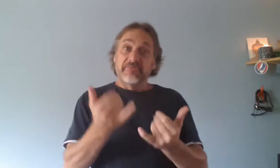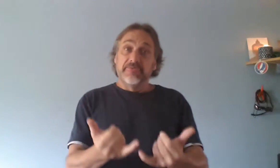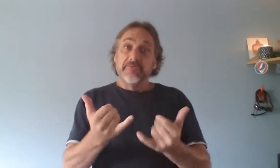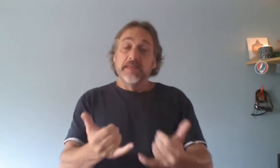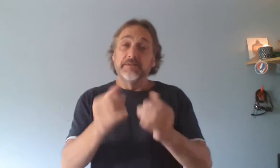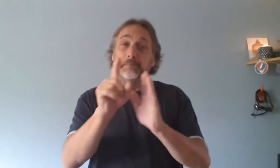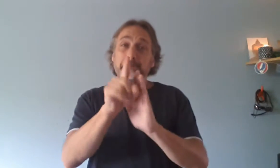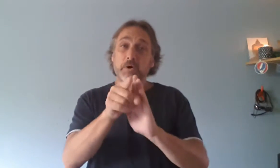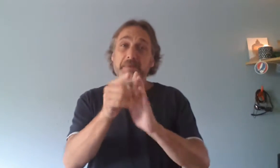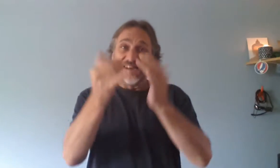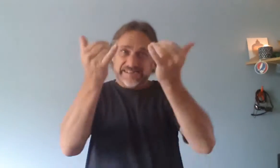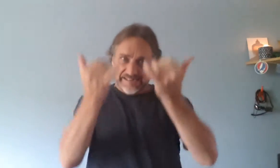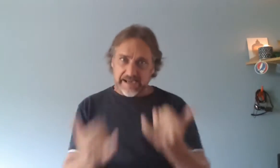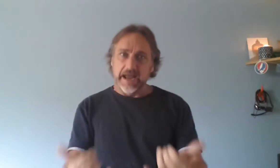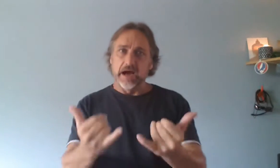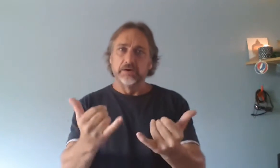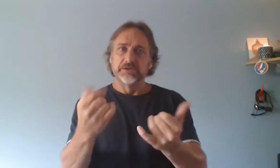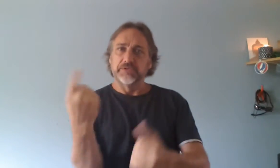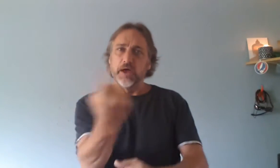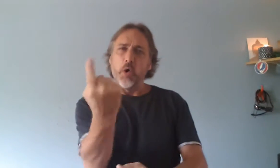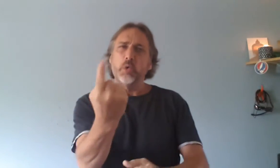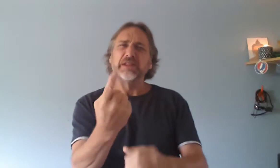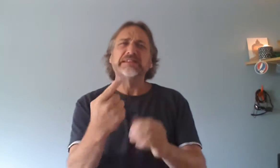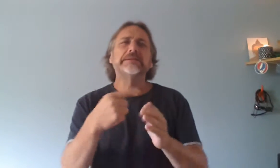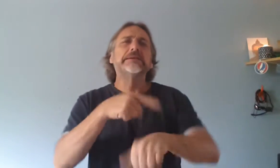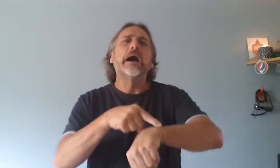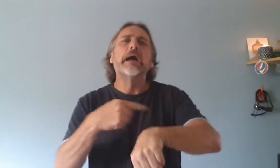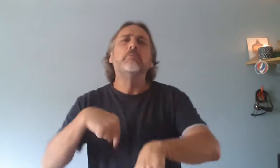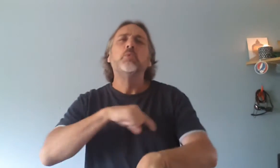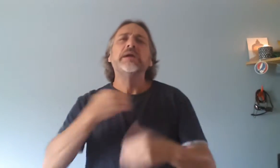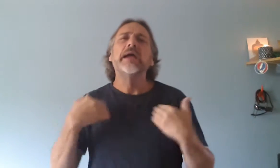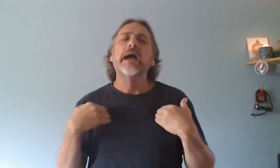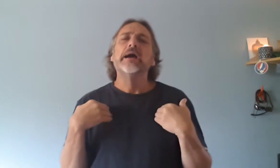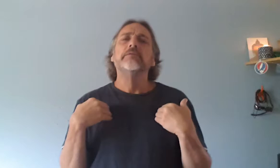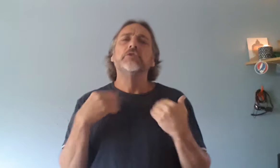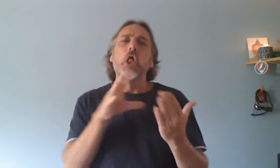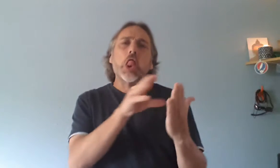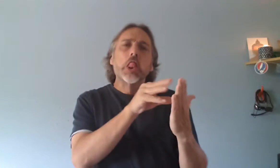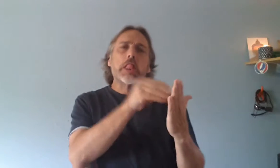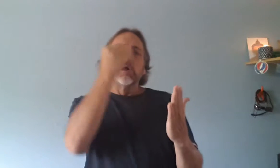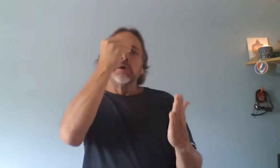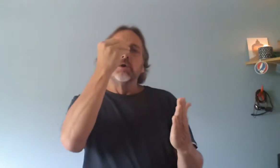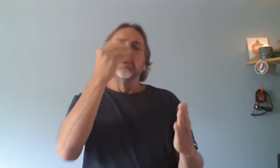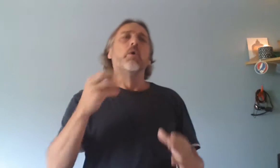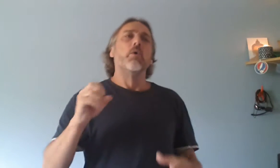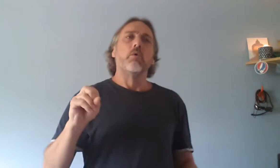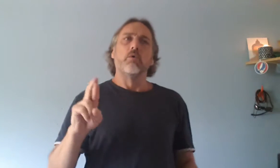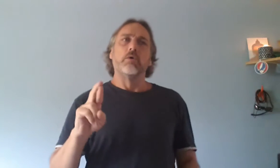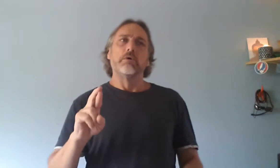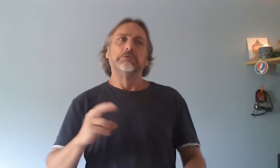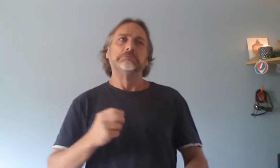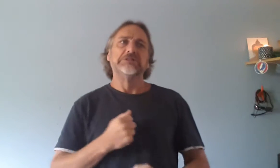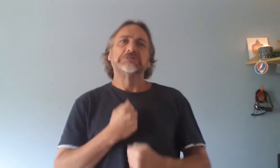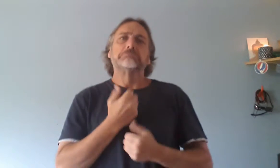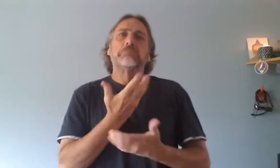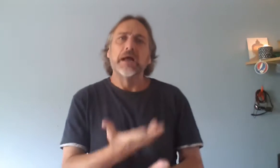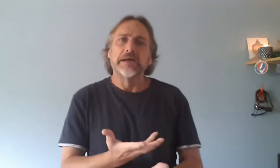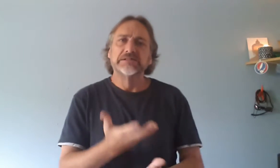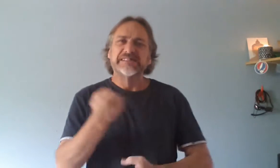only time we could learn anything, express any kind of love or emotion, the only time we could be in our own body, the only time we can see